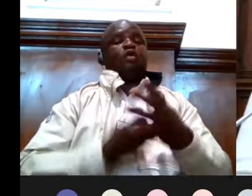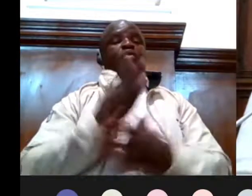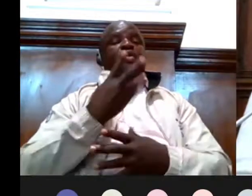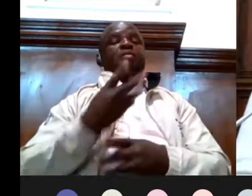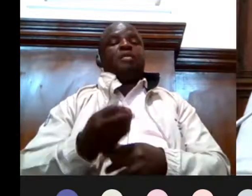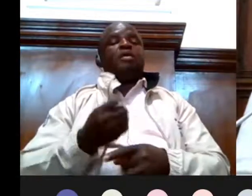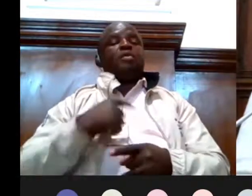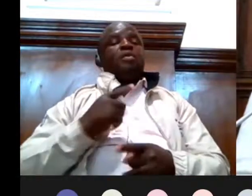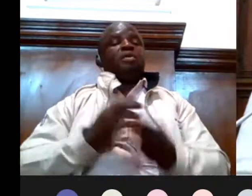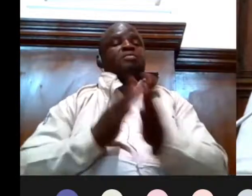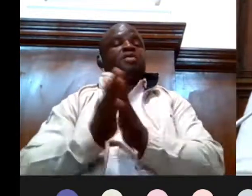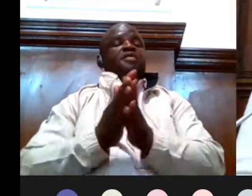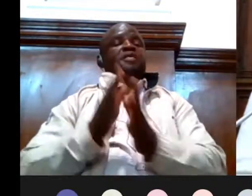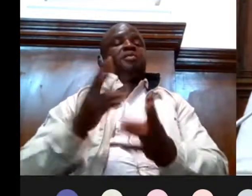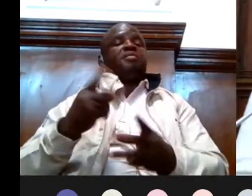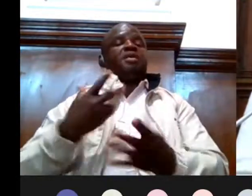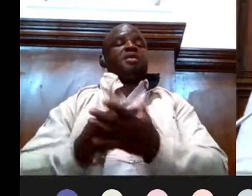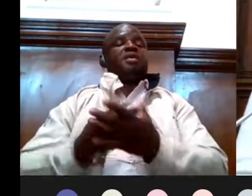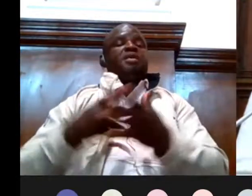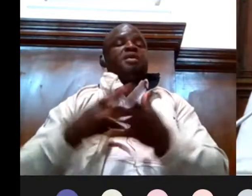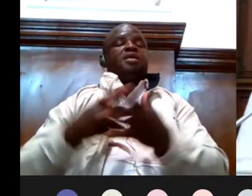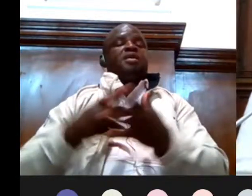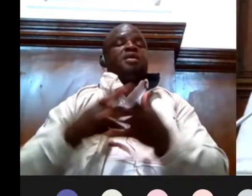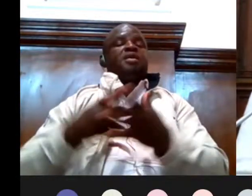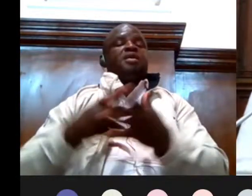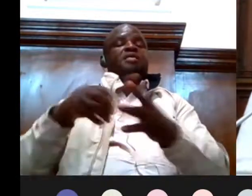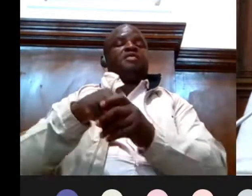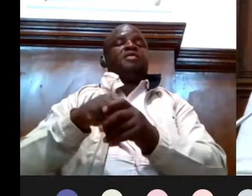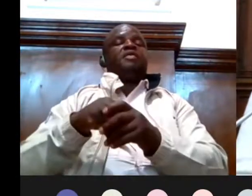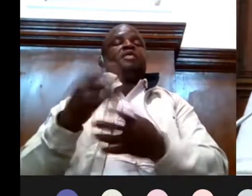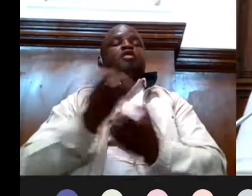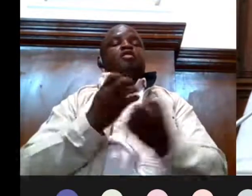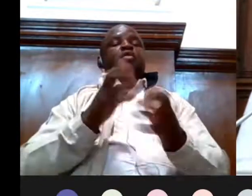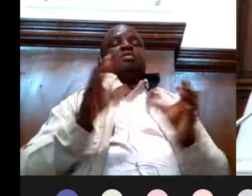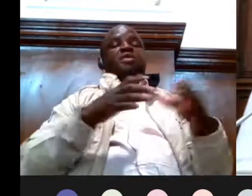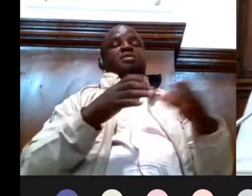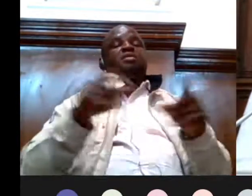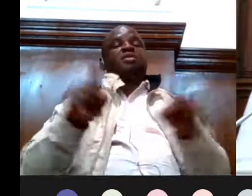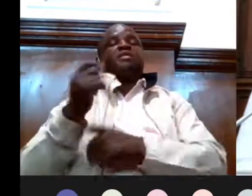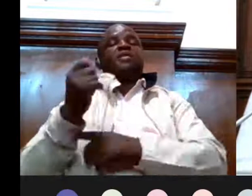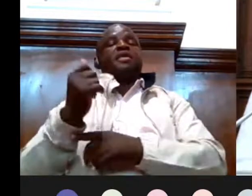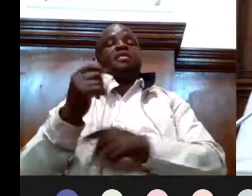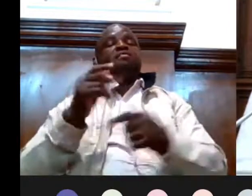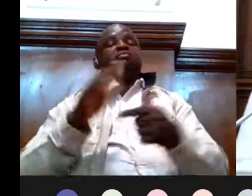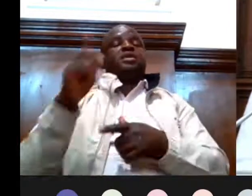encourage women to participate in the economic sectors